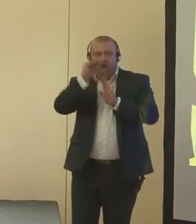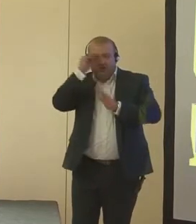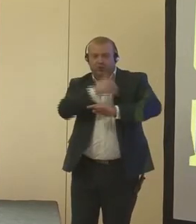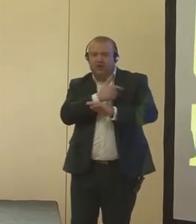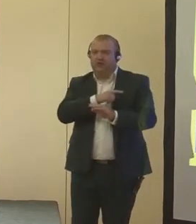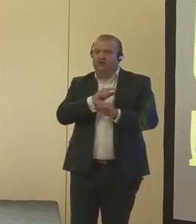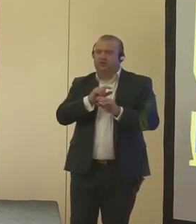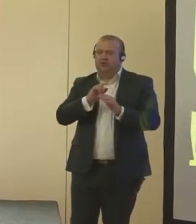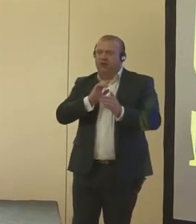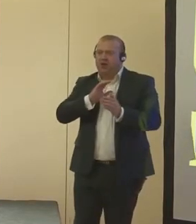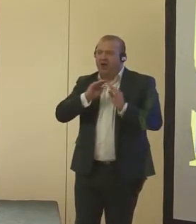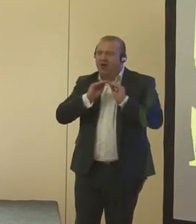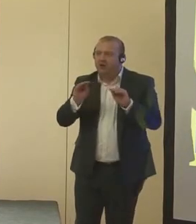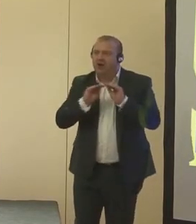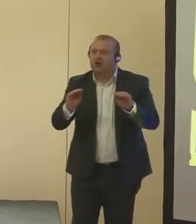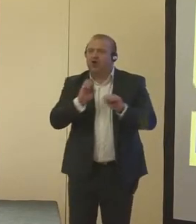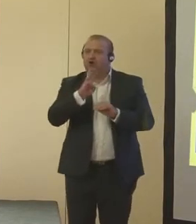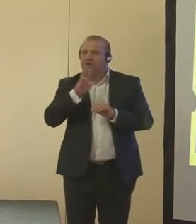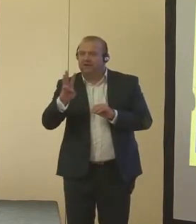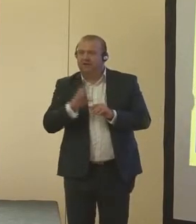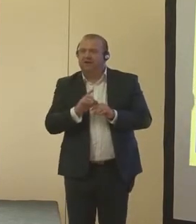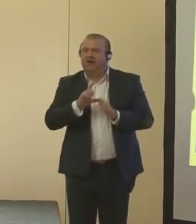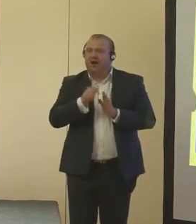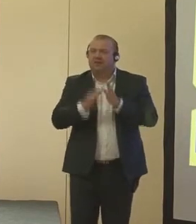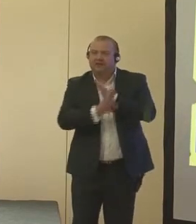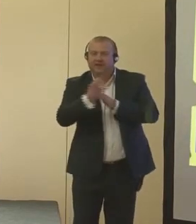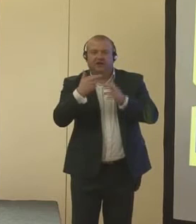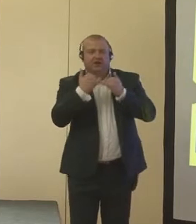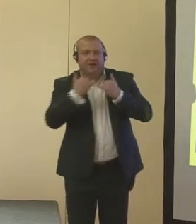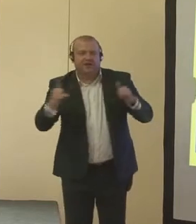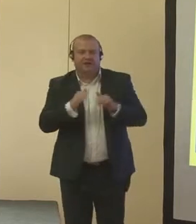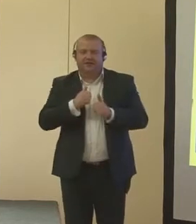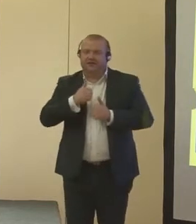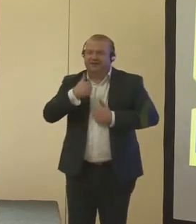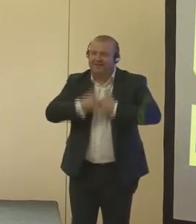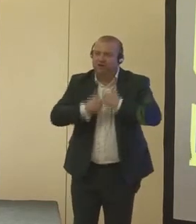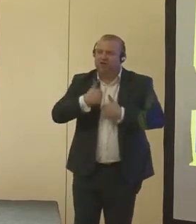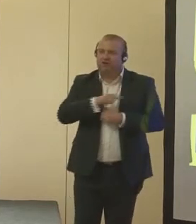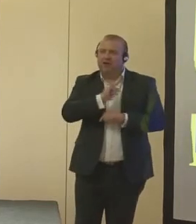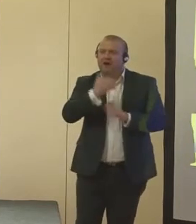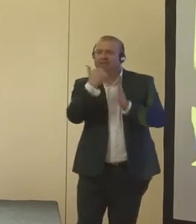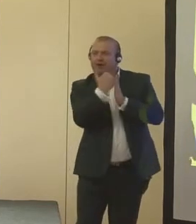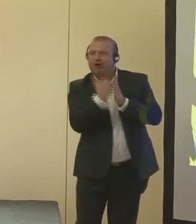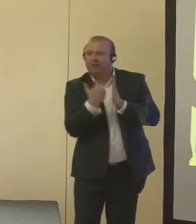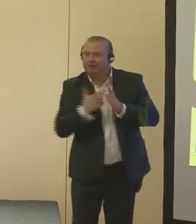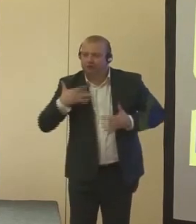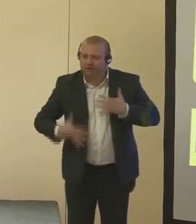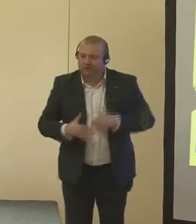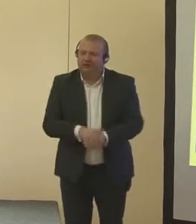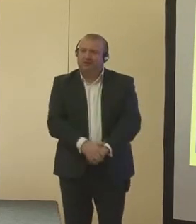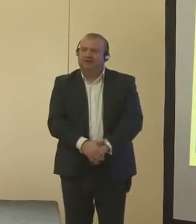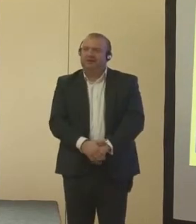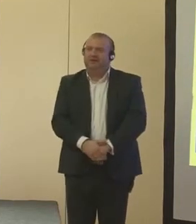media professionals. Everything which appears in the news, which appears in magazines, that's also a part